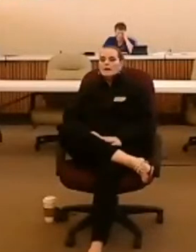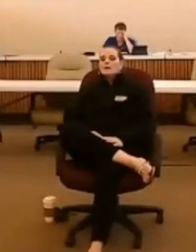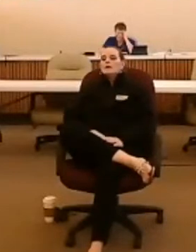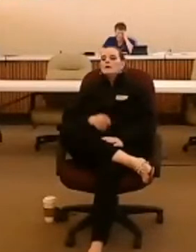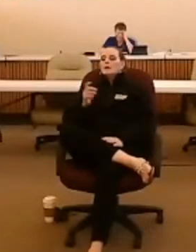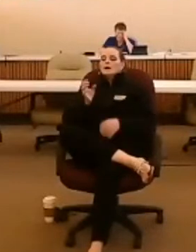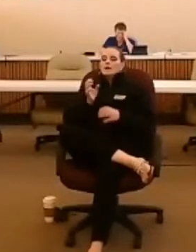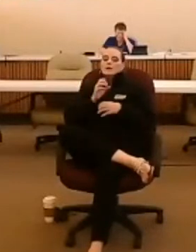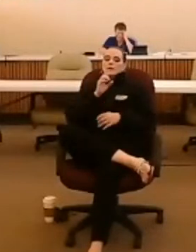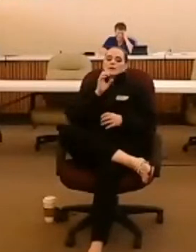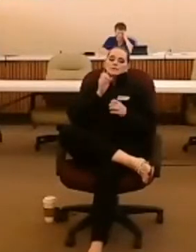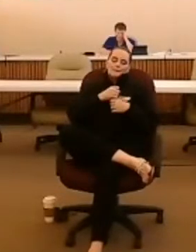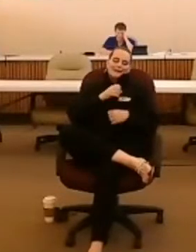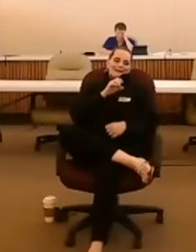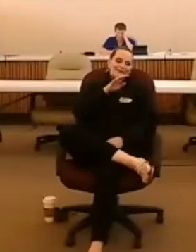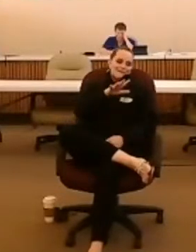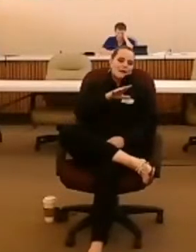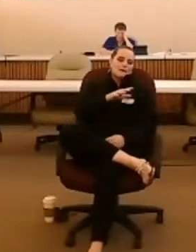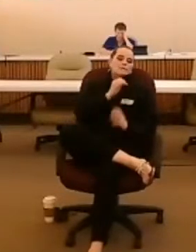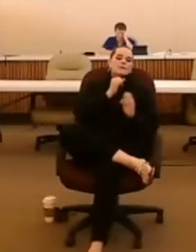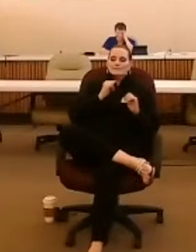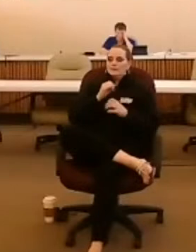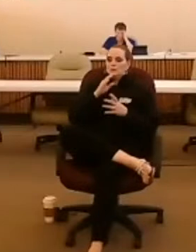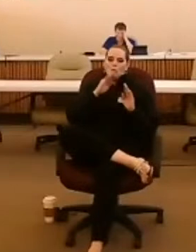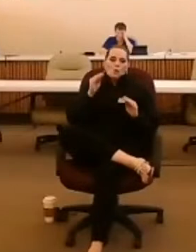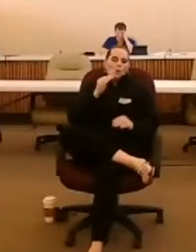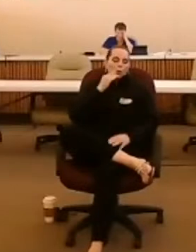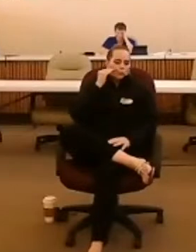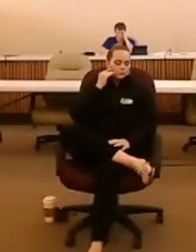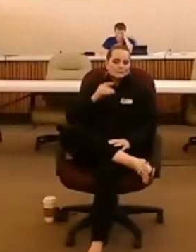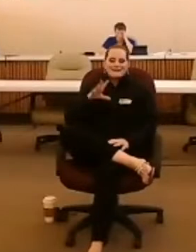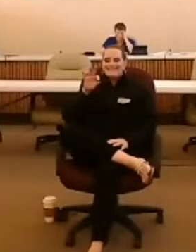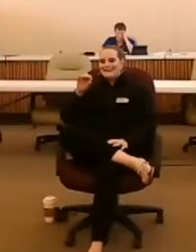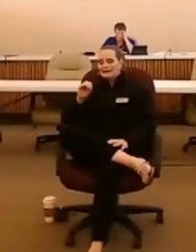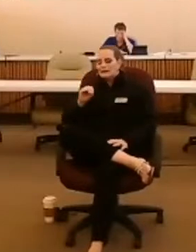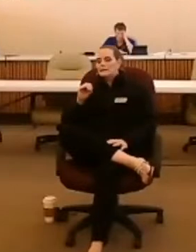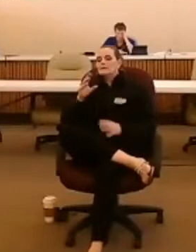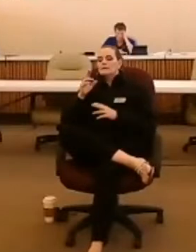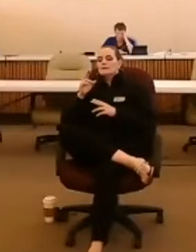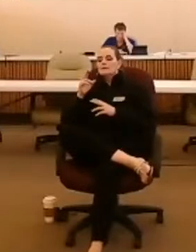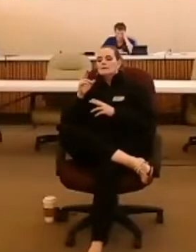construct 85 single-family homes and 90 single-story 2-unit townhouses.